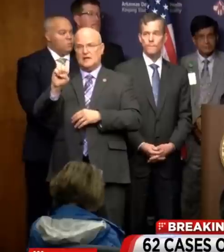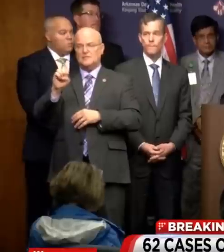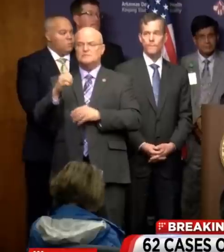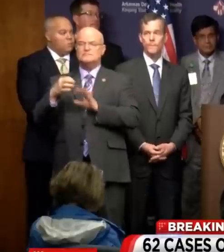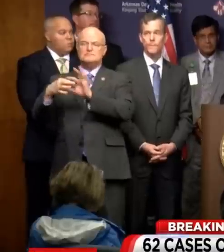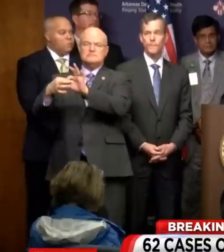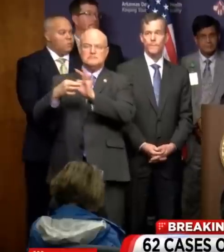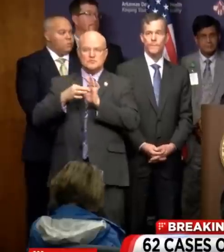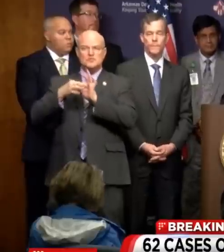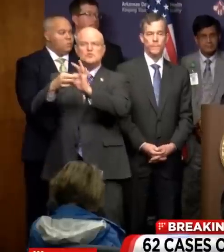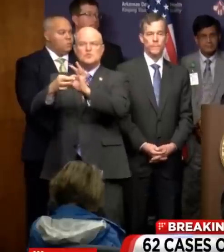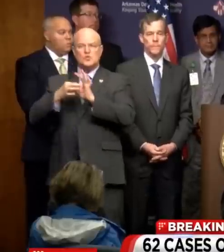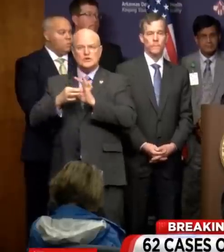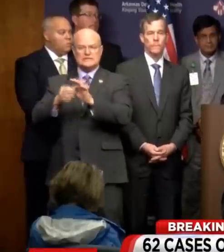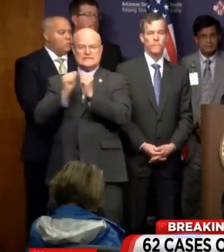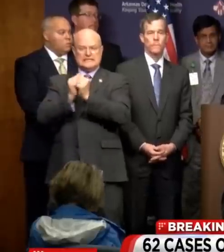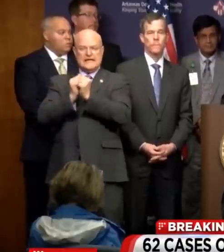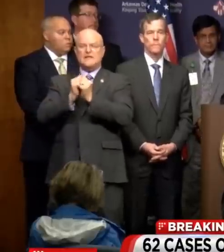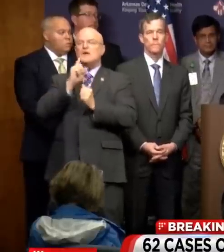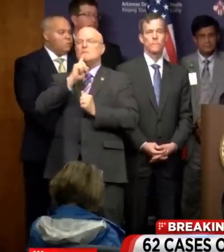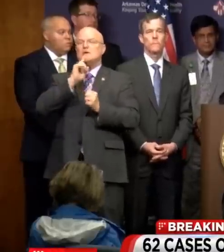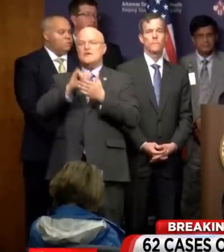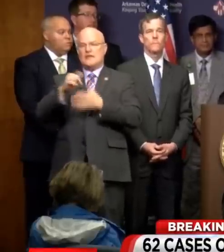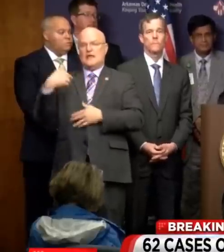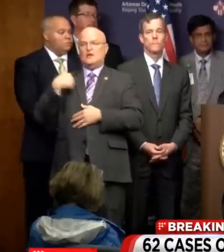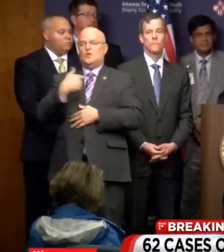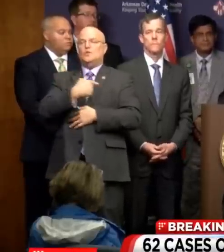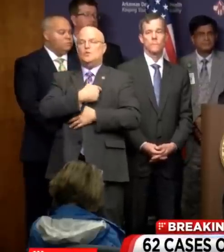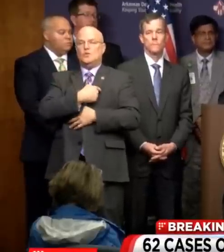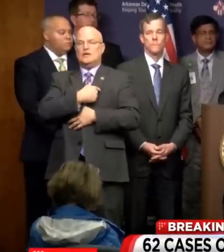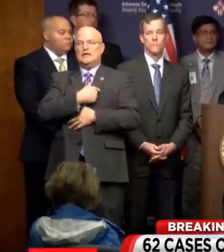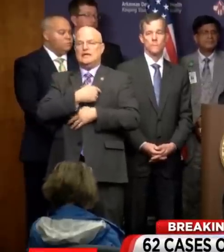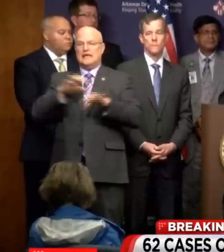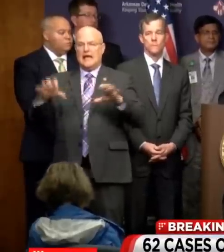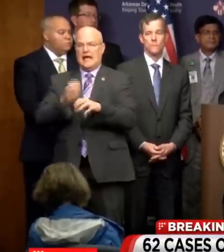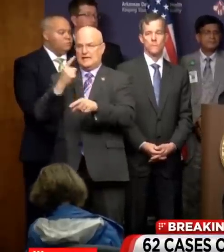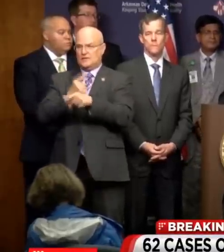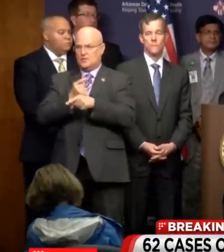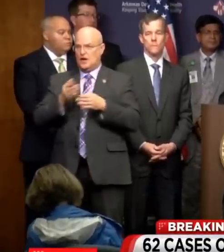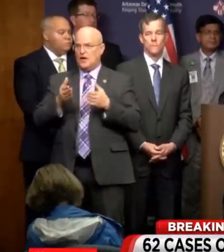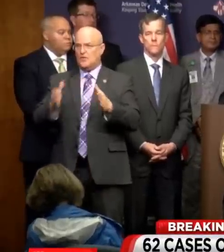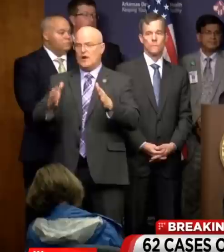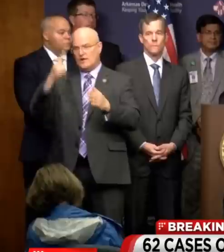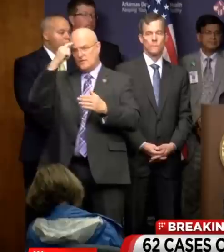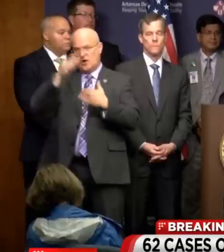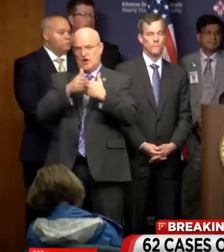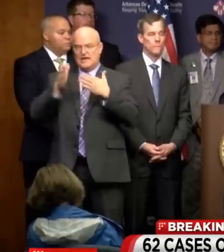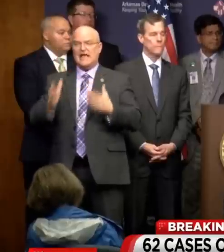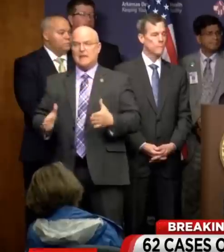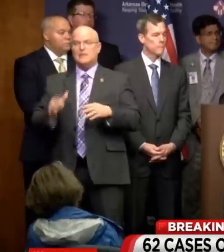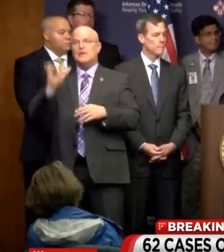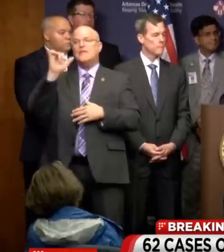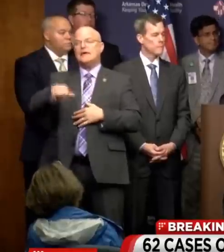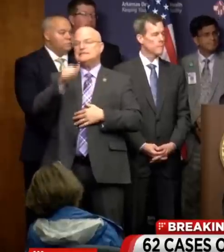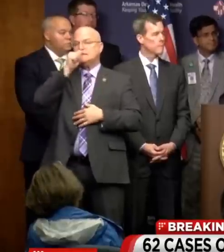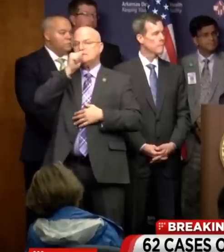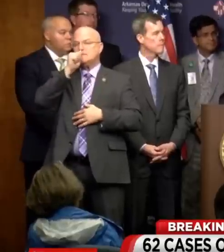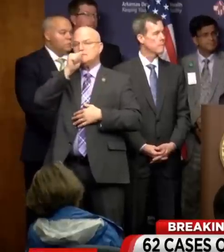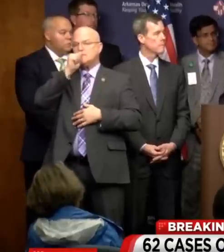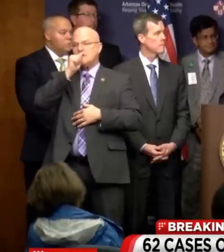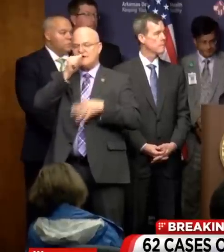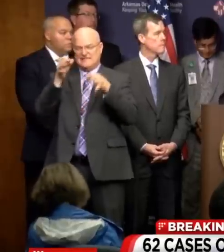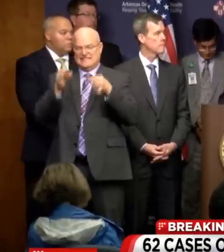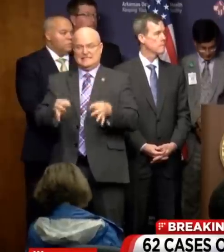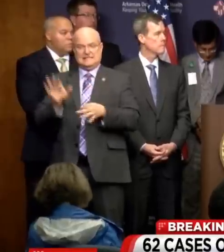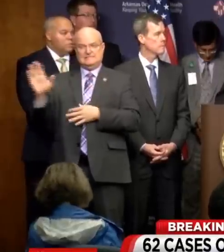them, and let's make sure that we act in the right way to our neighbors. But those are private sector